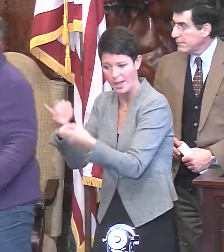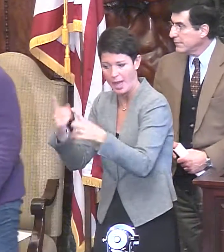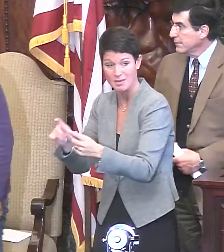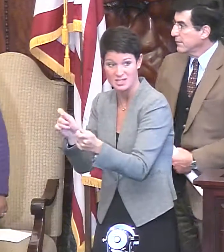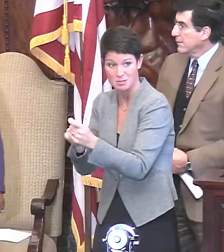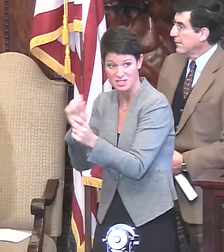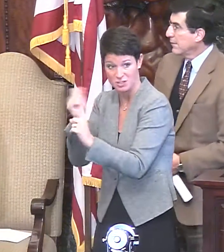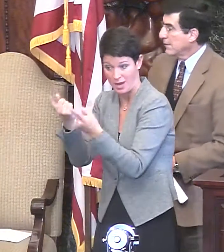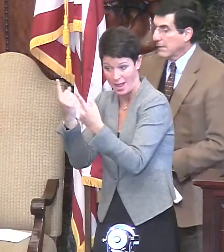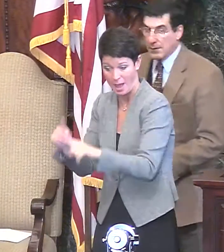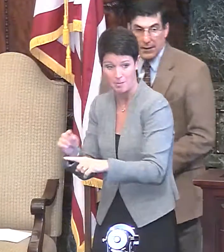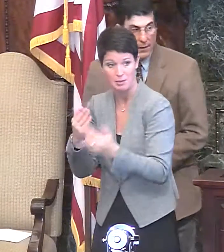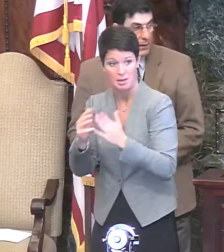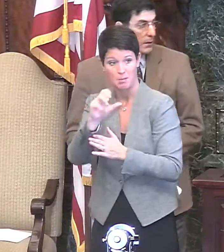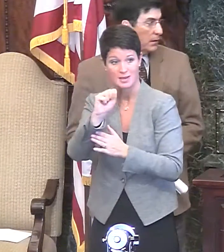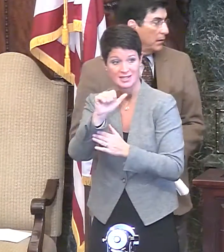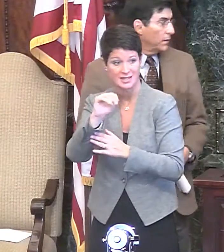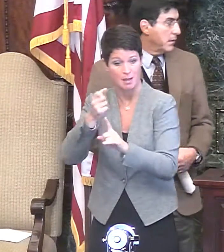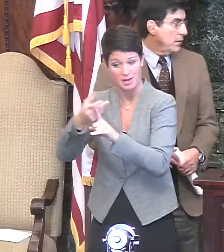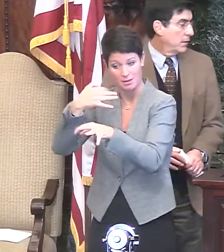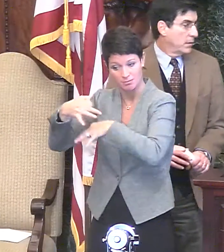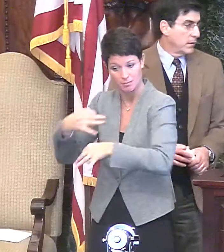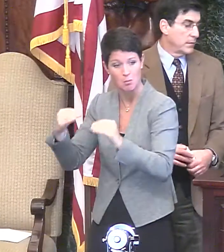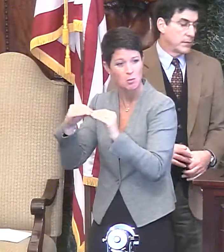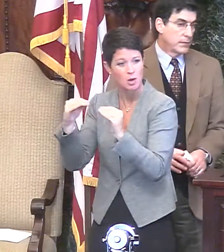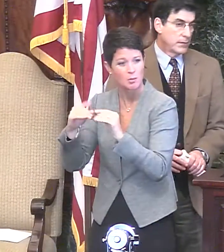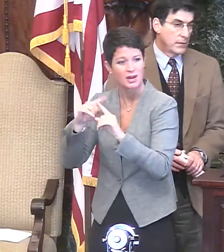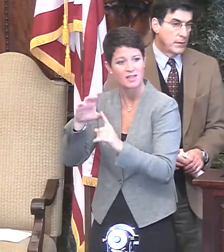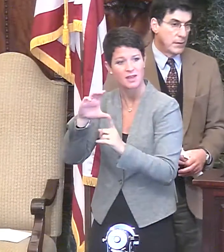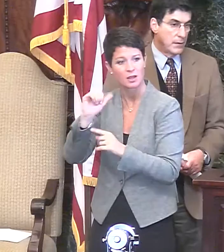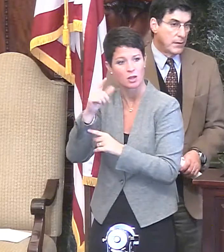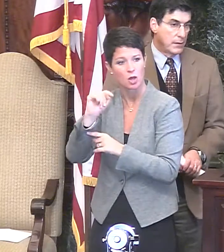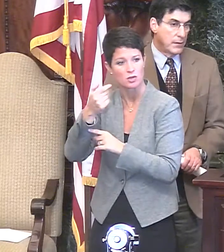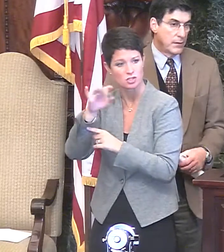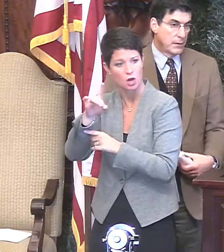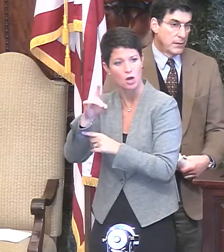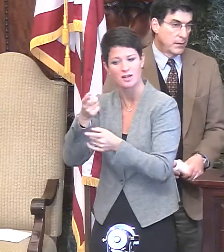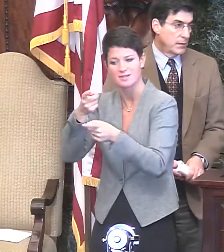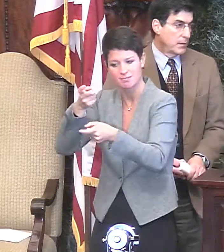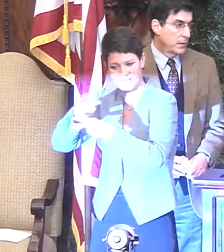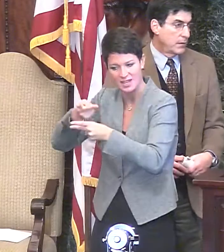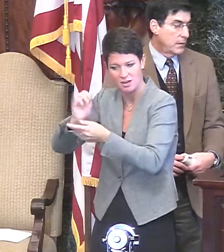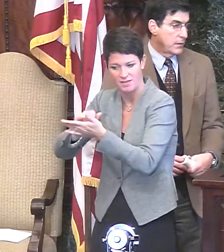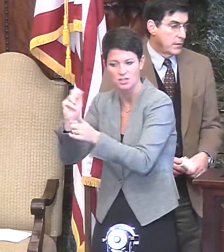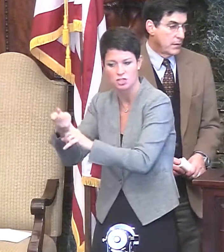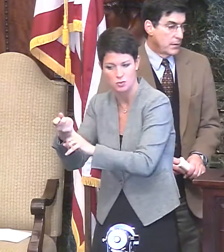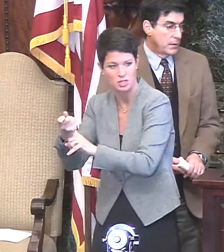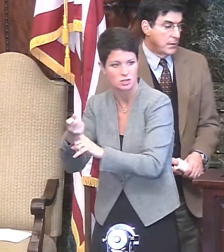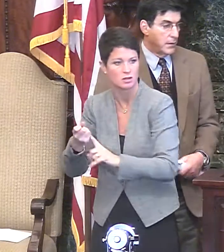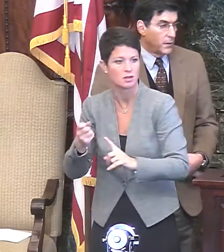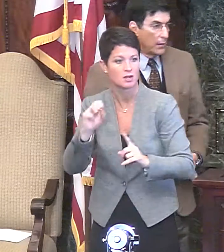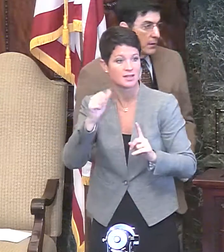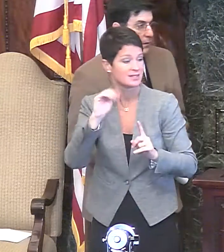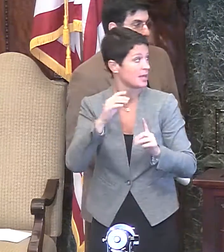happened. Maybe Sam could give you a little more idea. I think the Coast Guard is in control of the situation, and she can give you some idea.